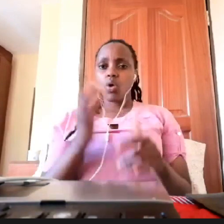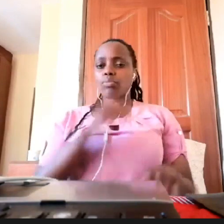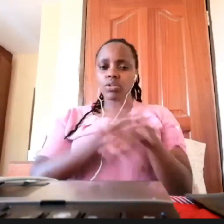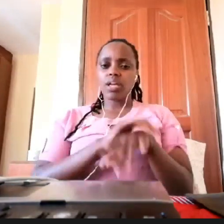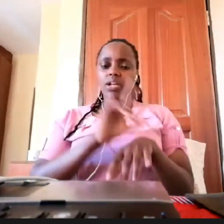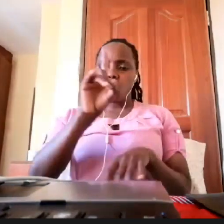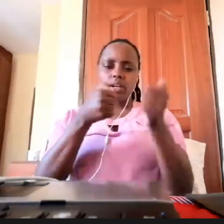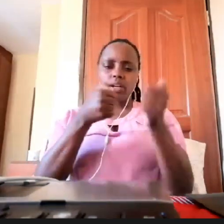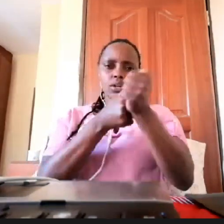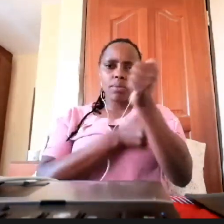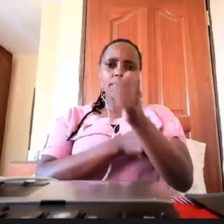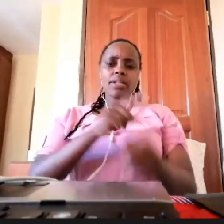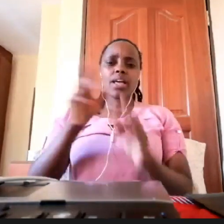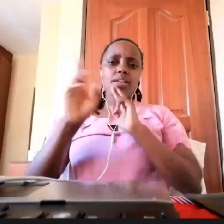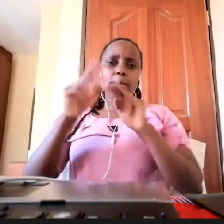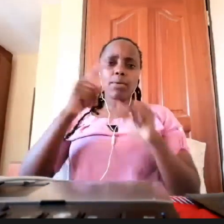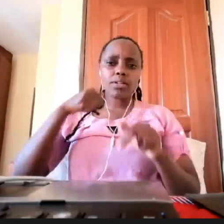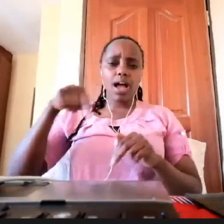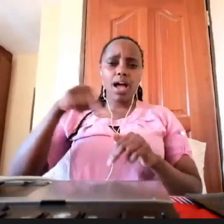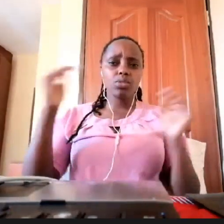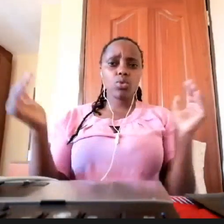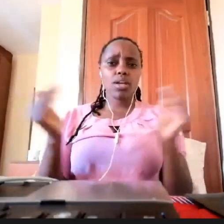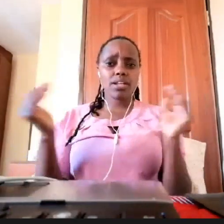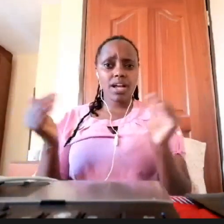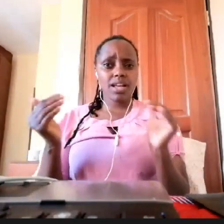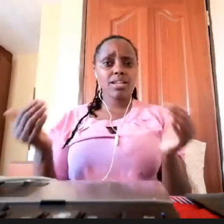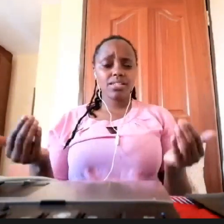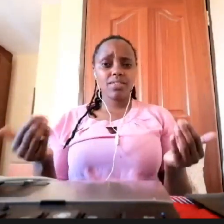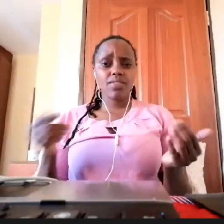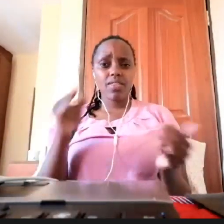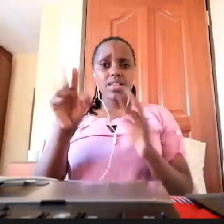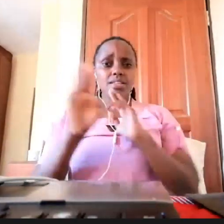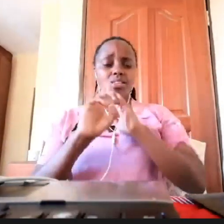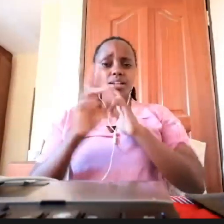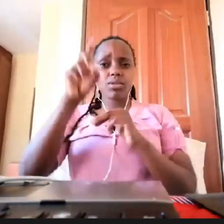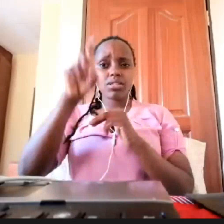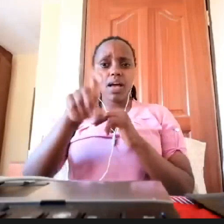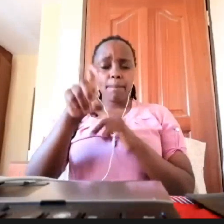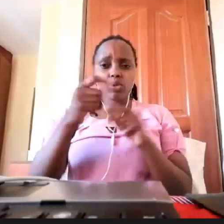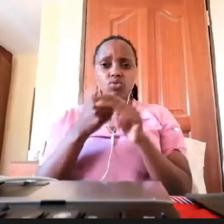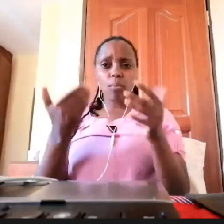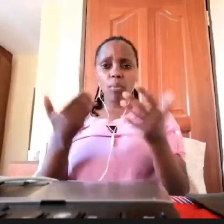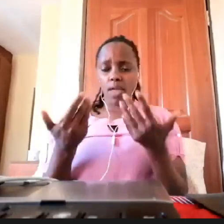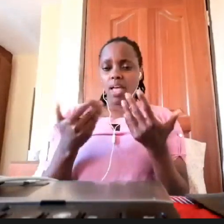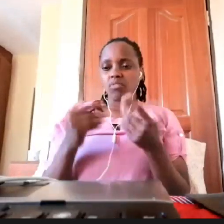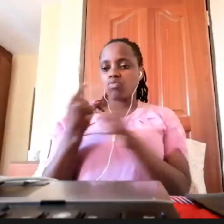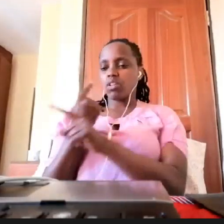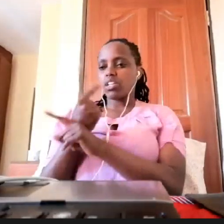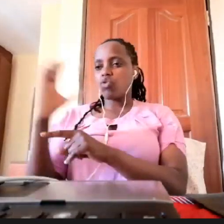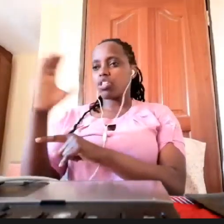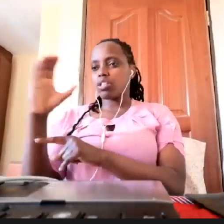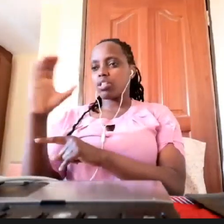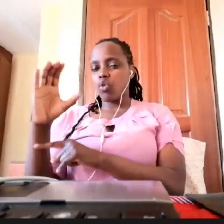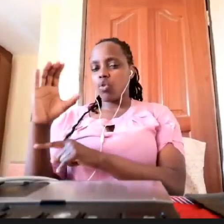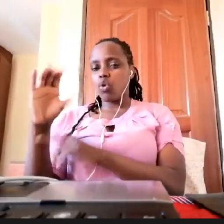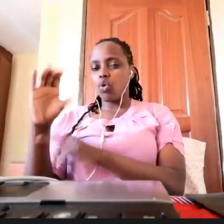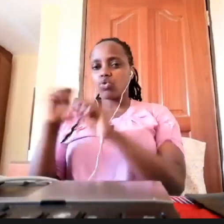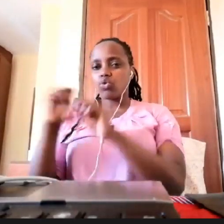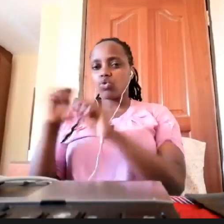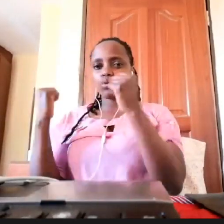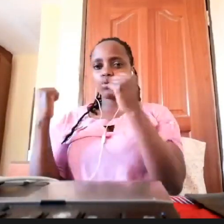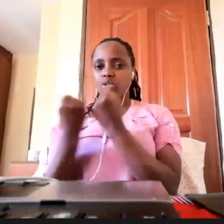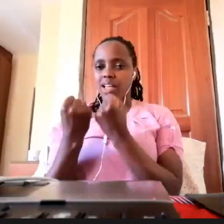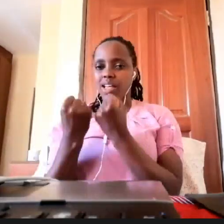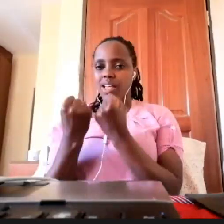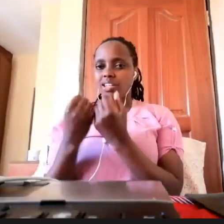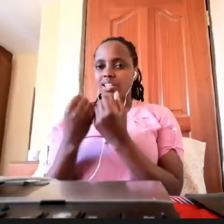only one complementary report, and we encourage that report should come from networks of civil society organizations. So that in